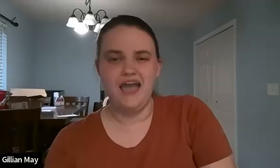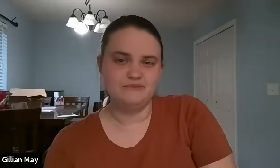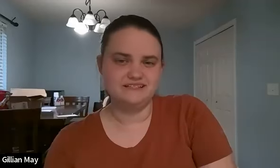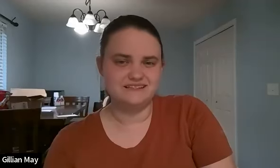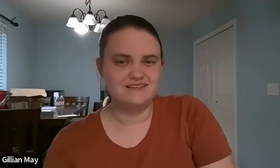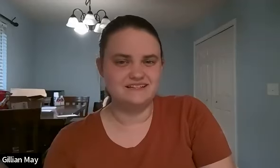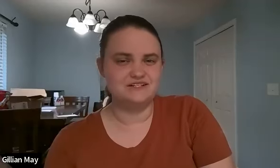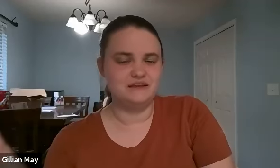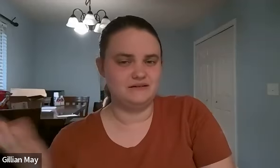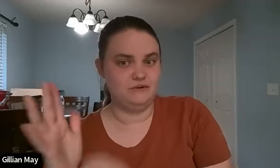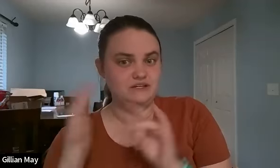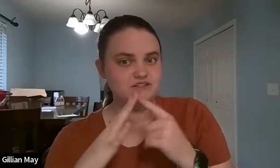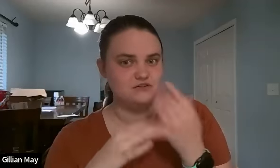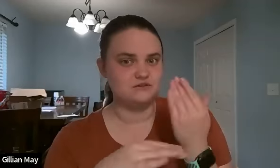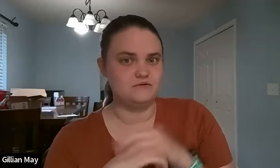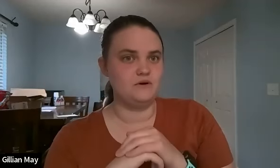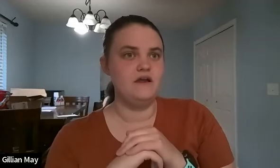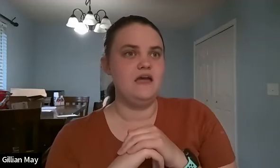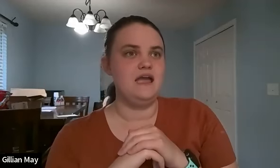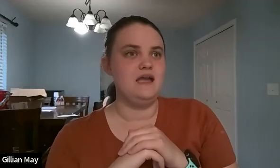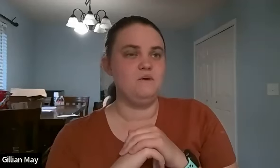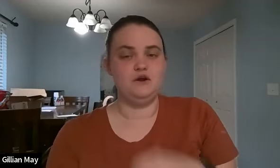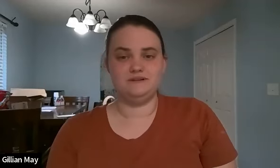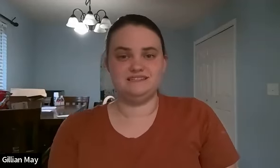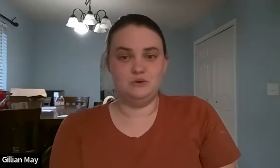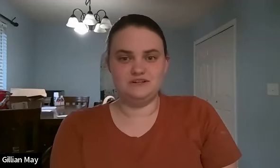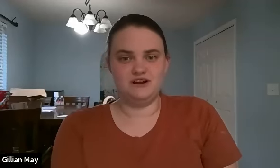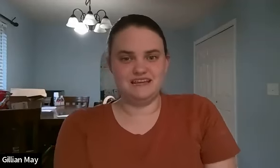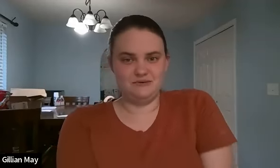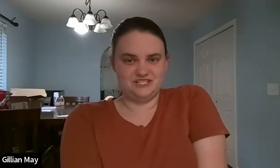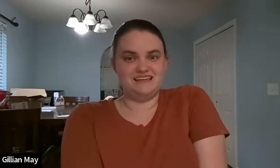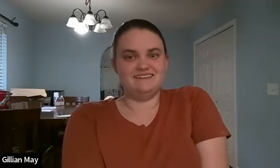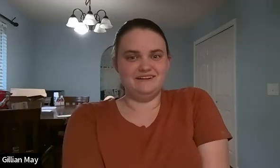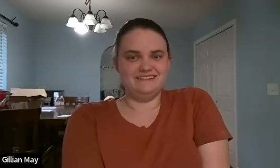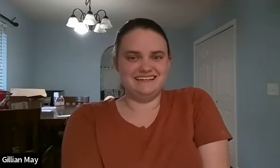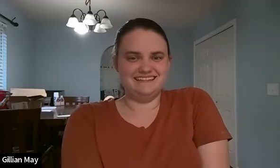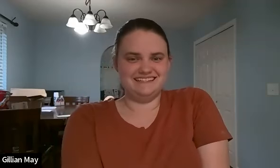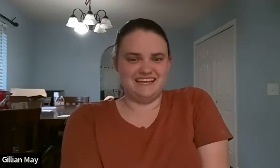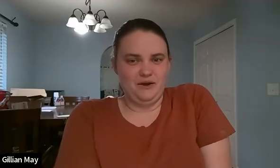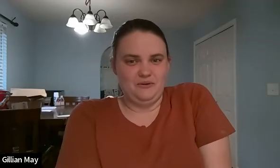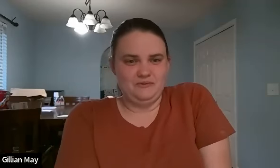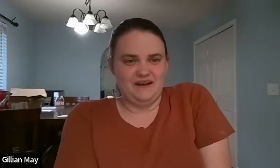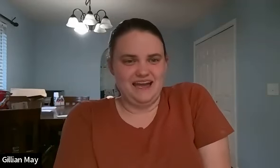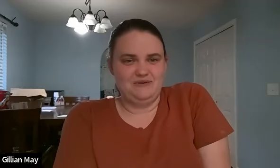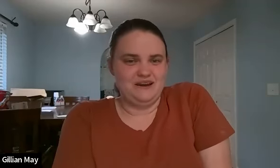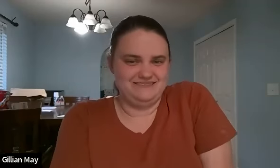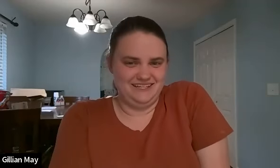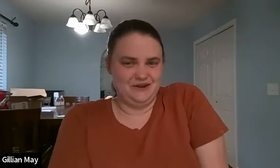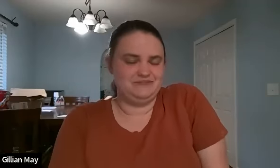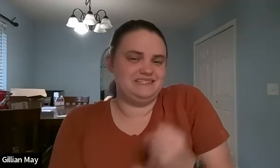have been to a silent dinner. Like we used to do this before, and where no one talked. Everyone just sat there. It's like, because it's like, oh, I don't want to,